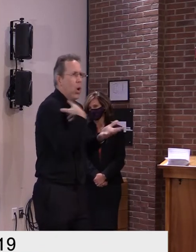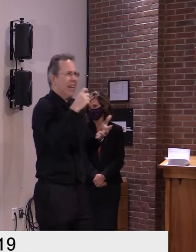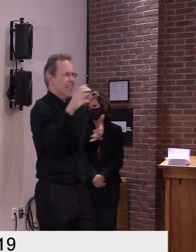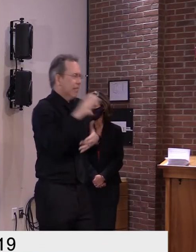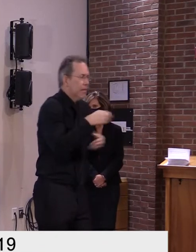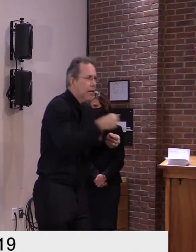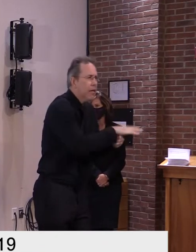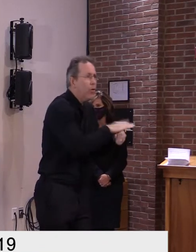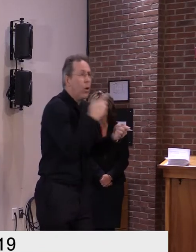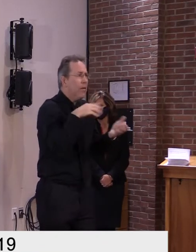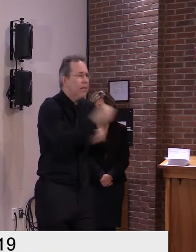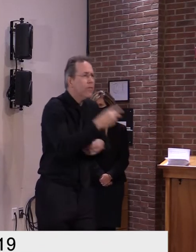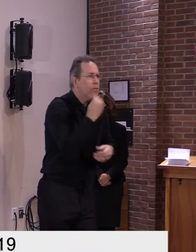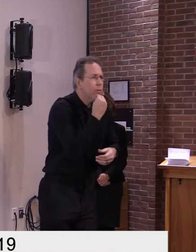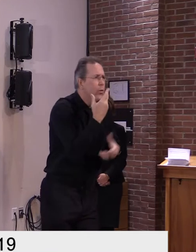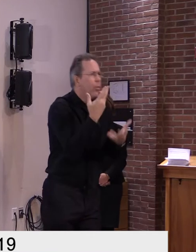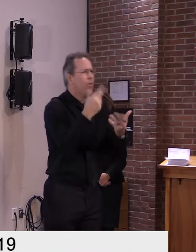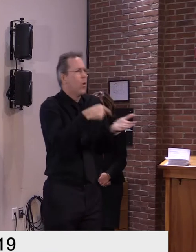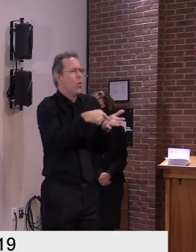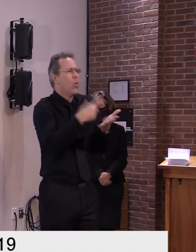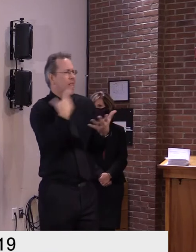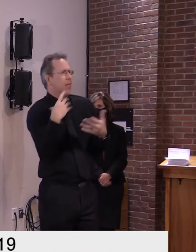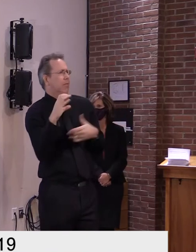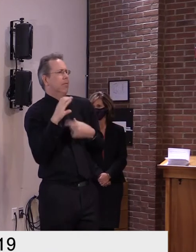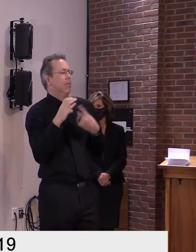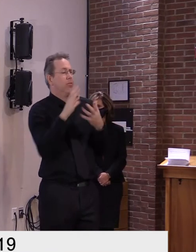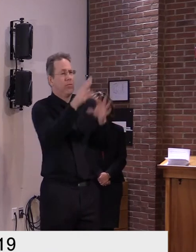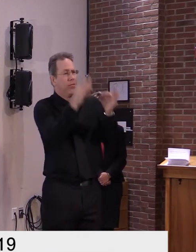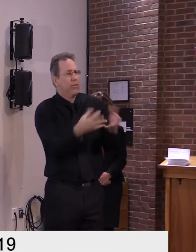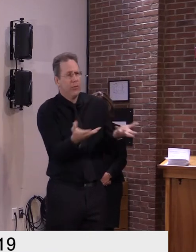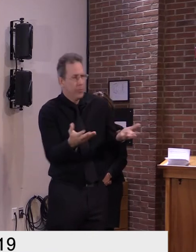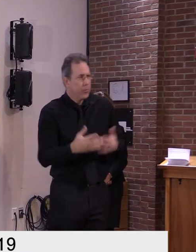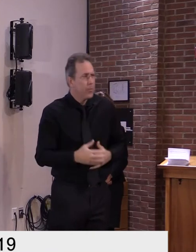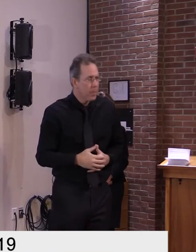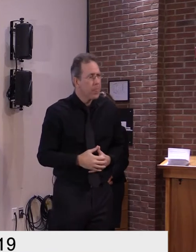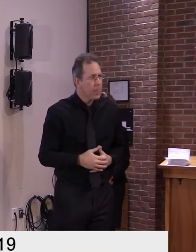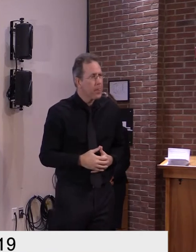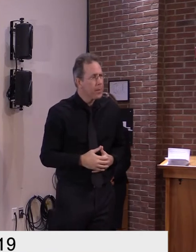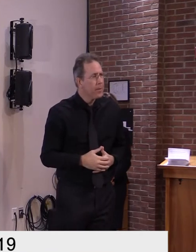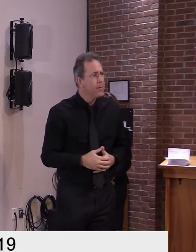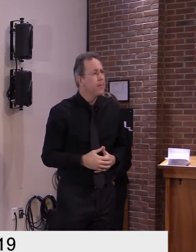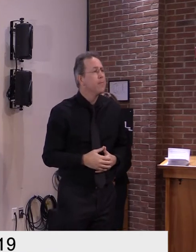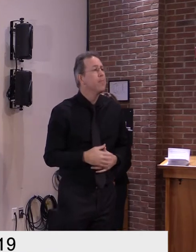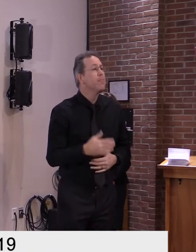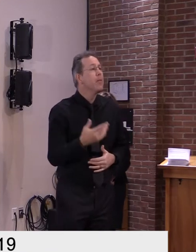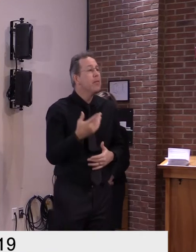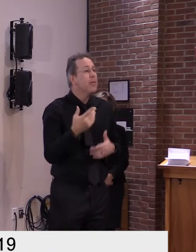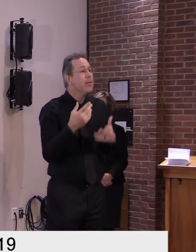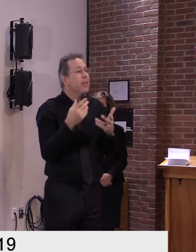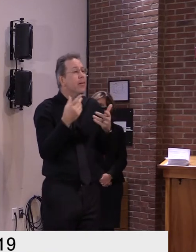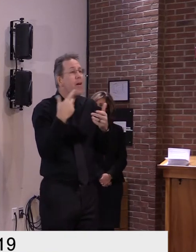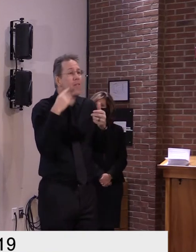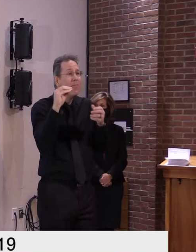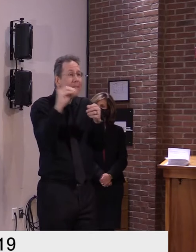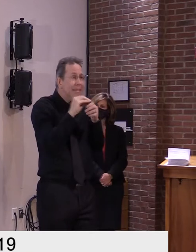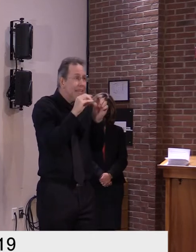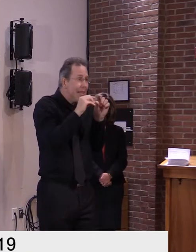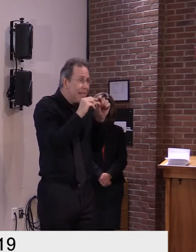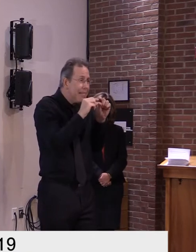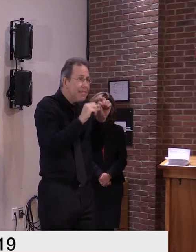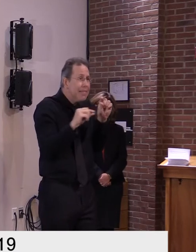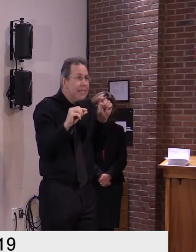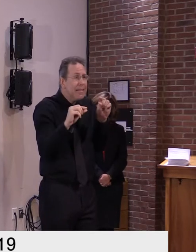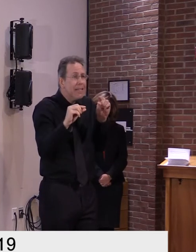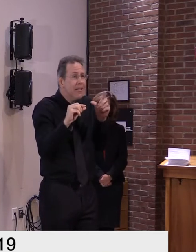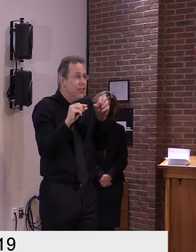towards things that they really, really need. And then maybe a little bit that they can spend on their families. So we'll